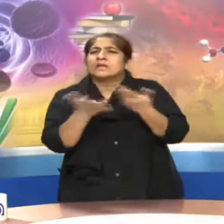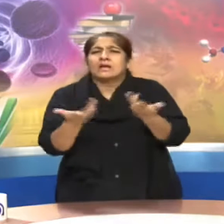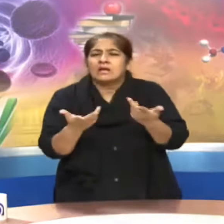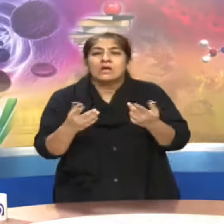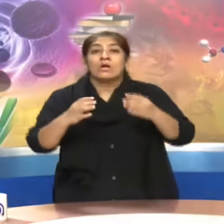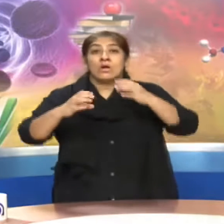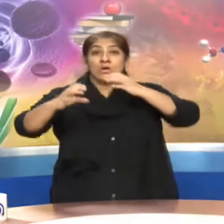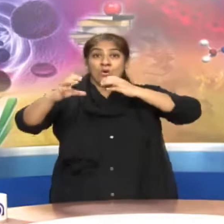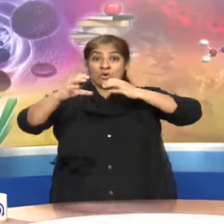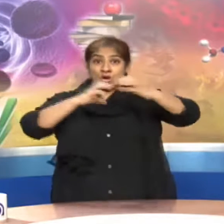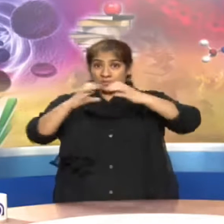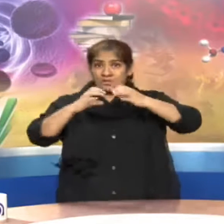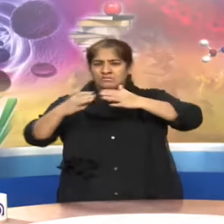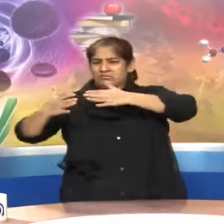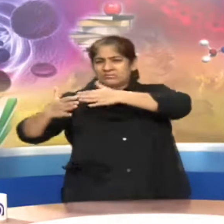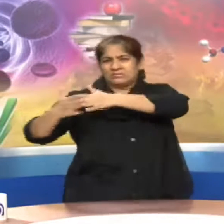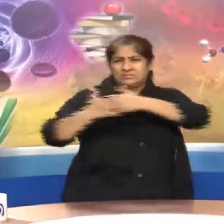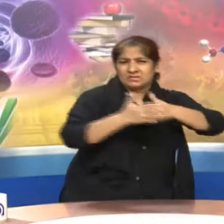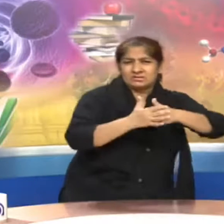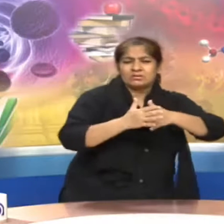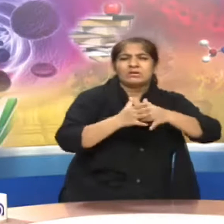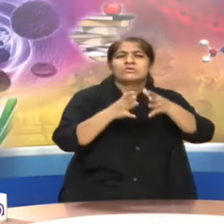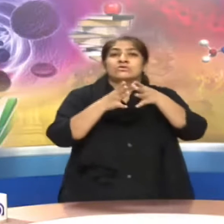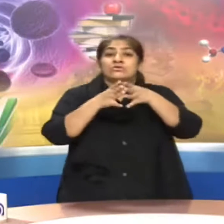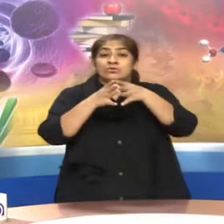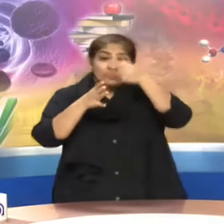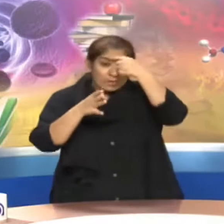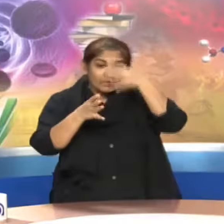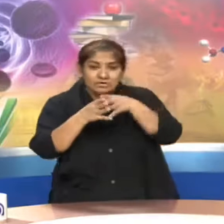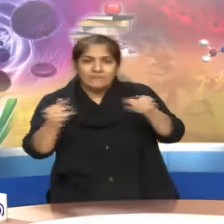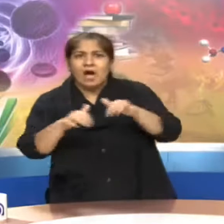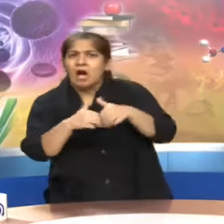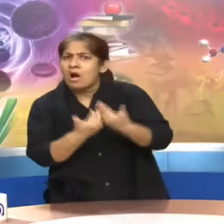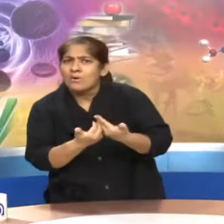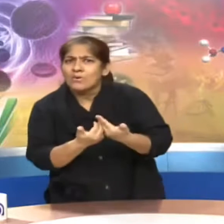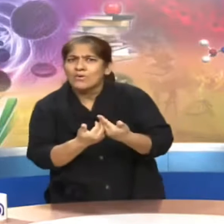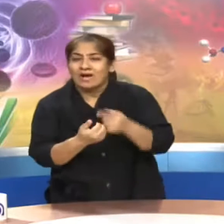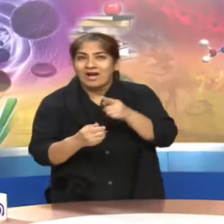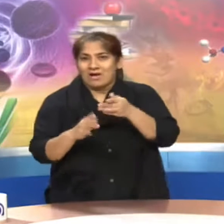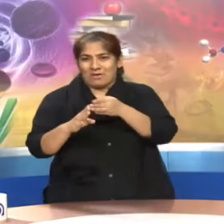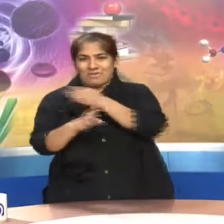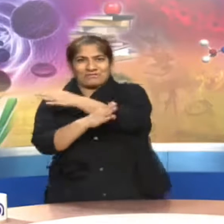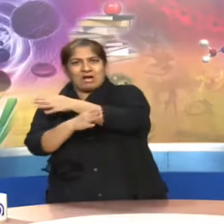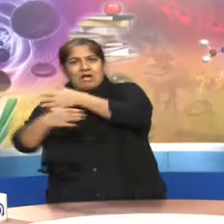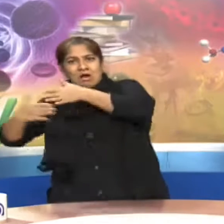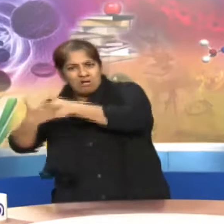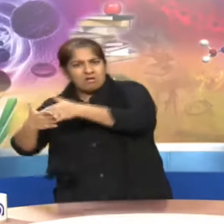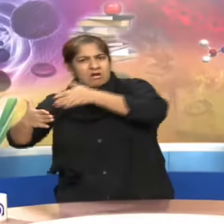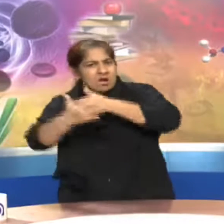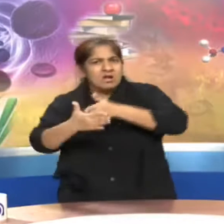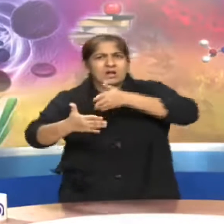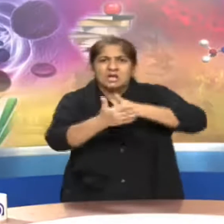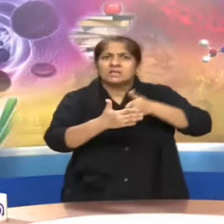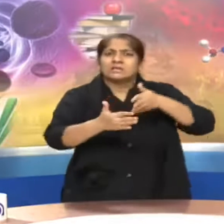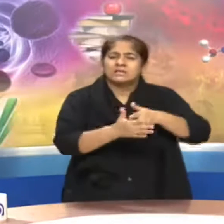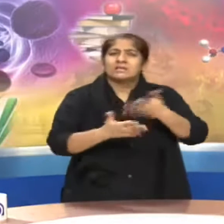Now, as you saw in this image, there are some barriers, and how to overcome the barriers of